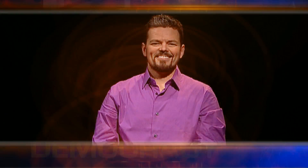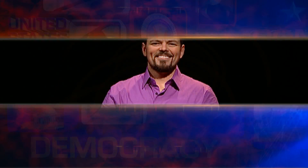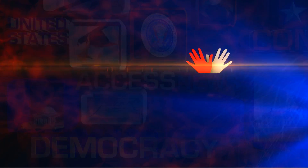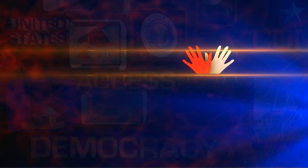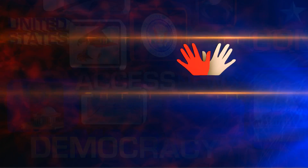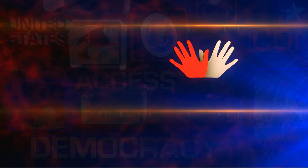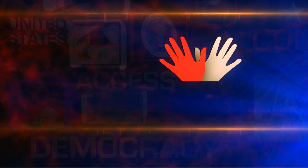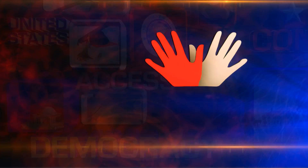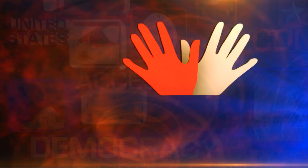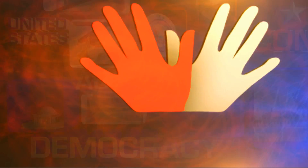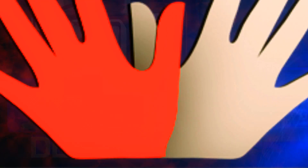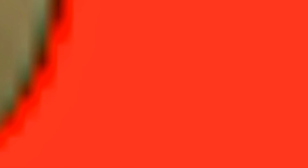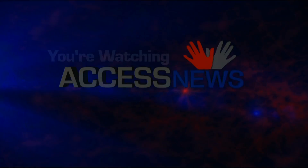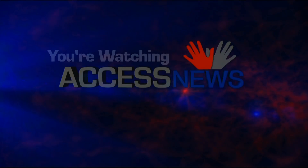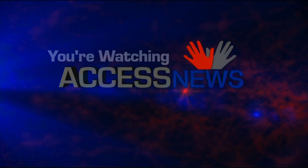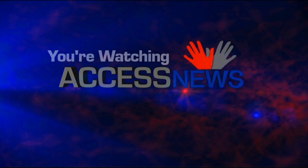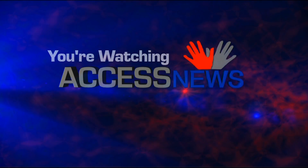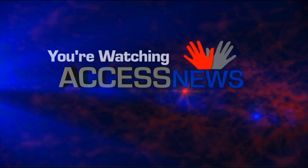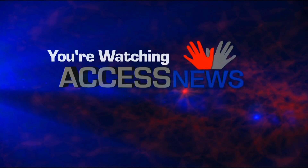Miller.